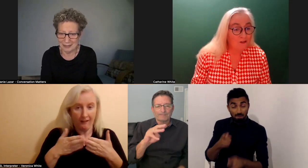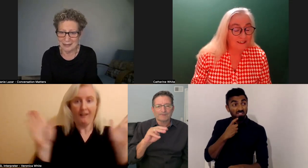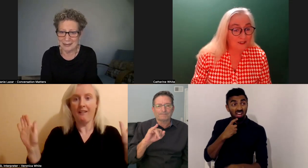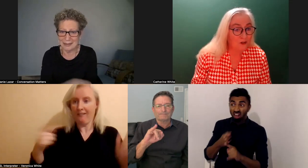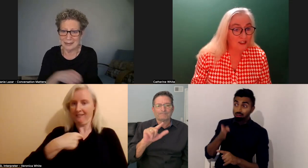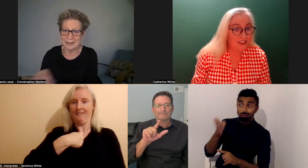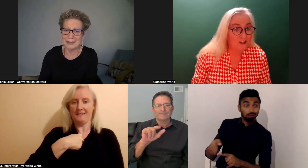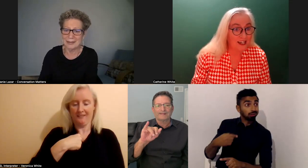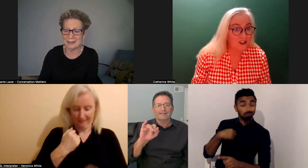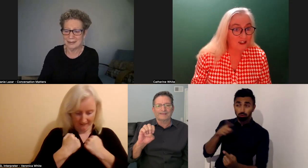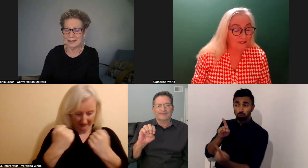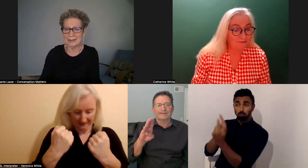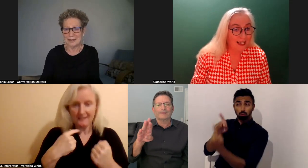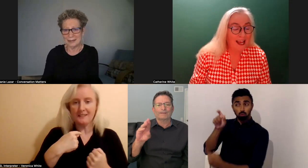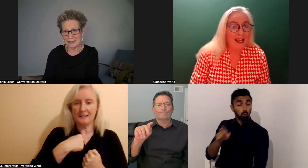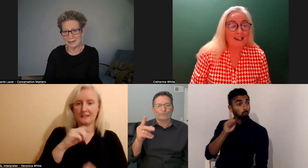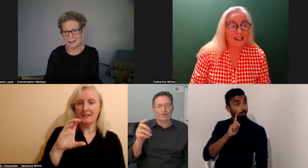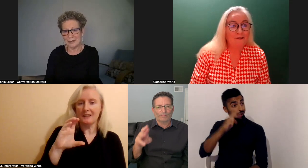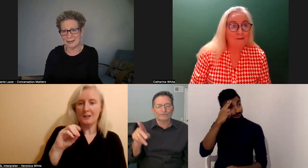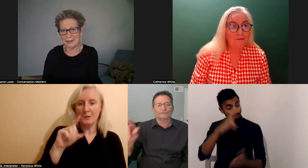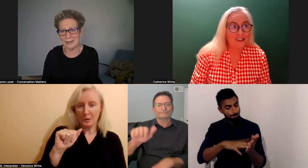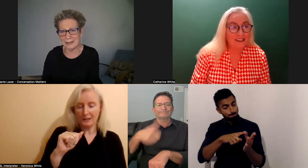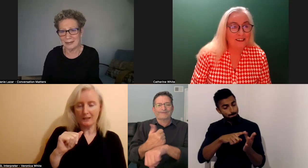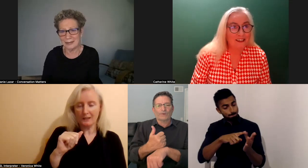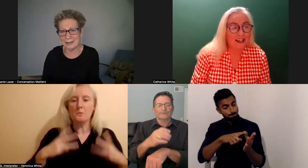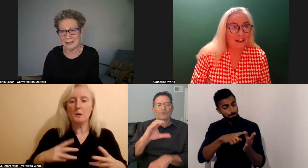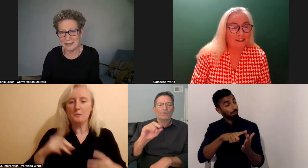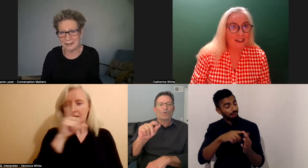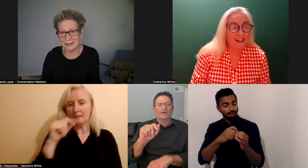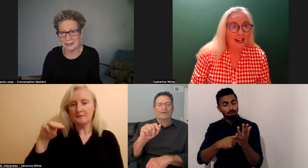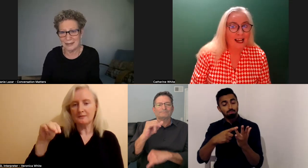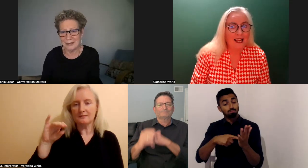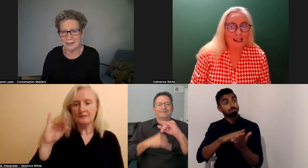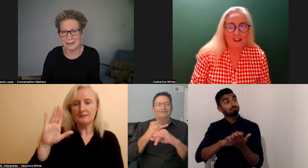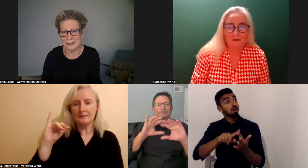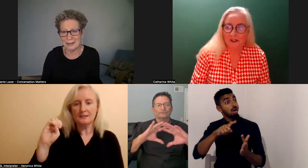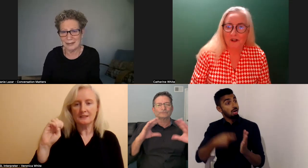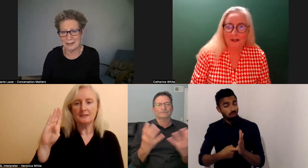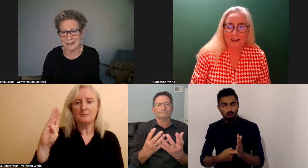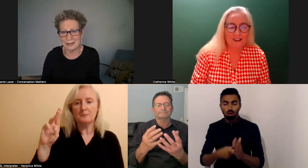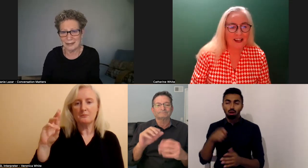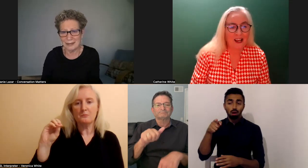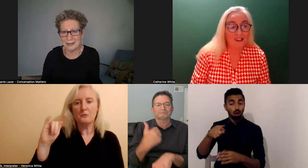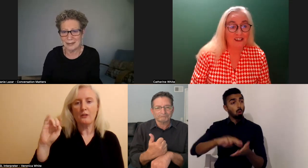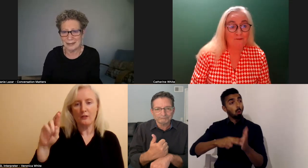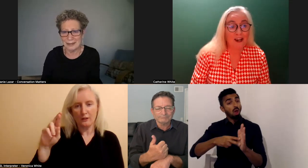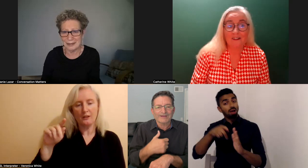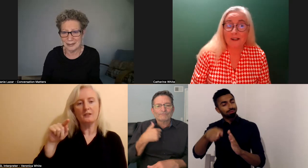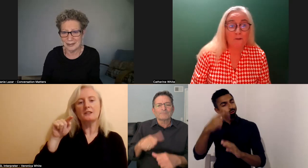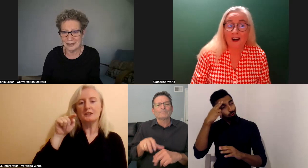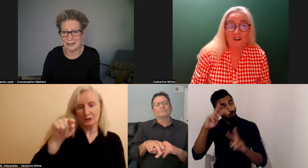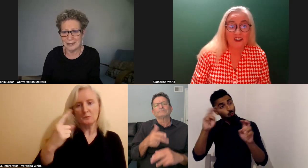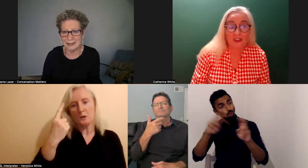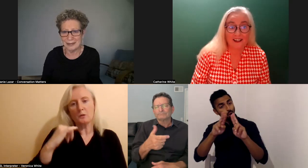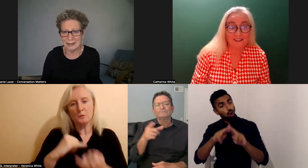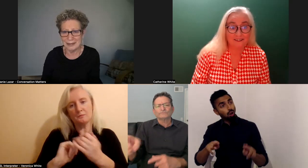She founded Coda International. And I remember sitting there and she was talking about having deaf parents.